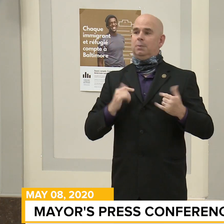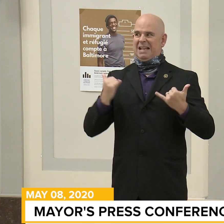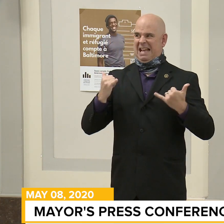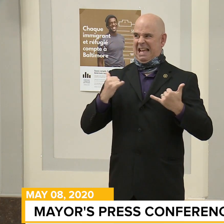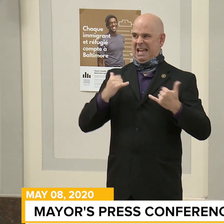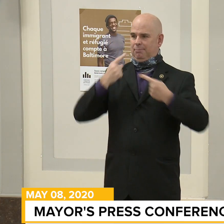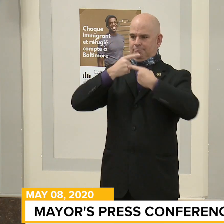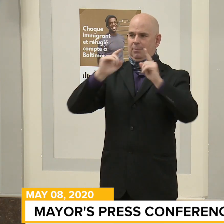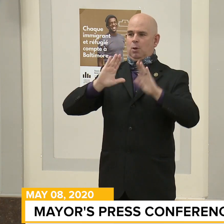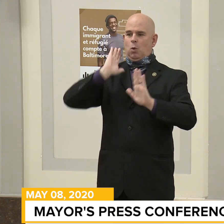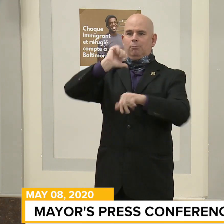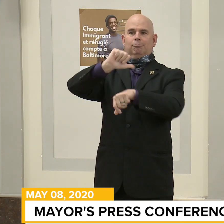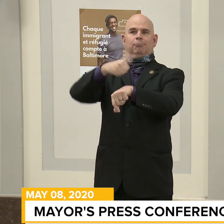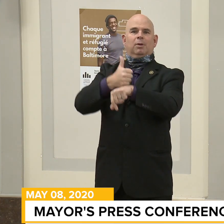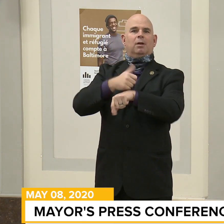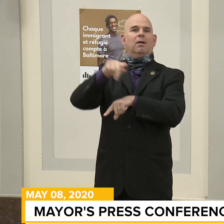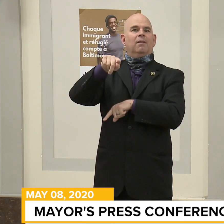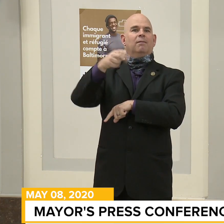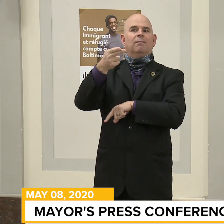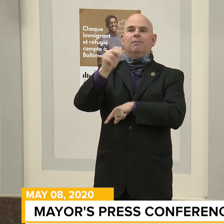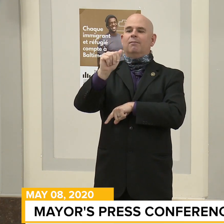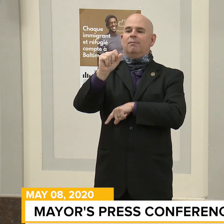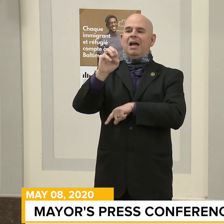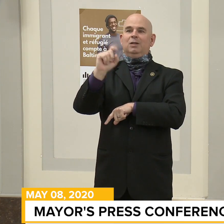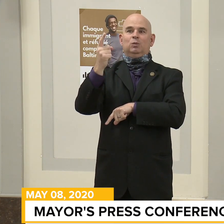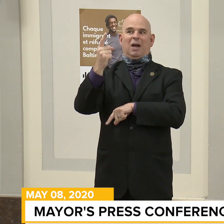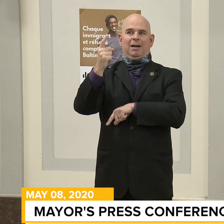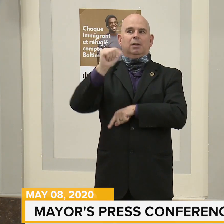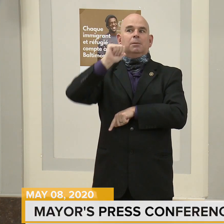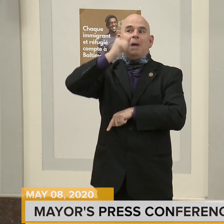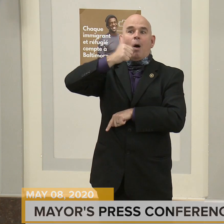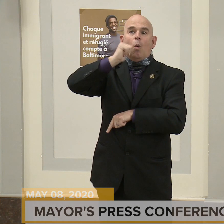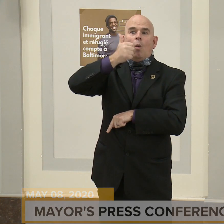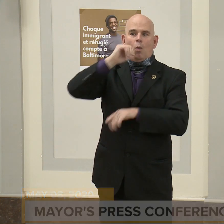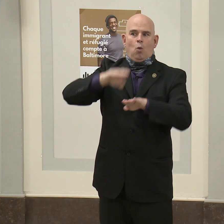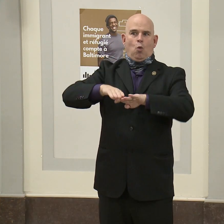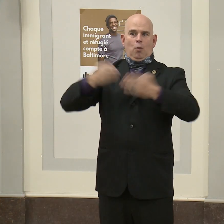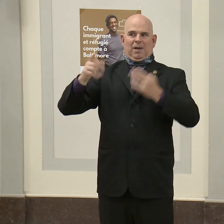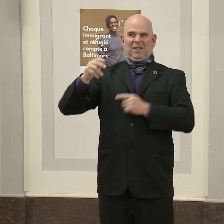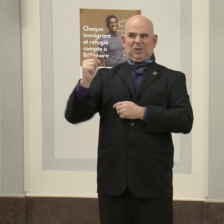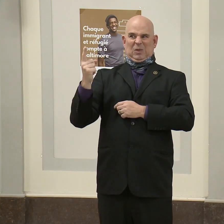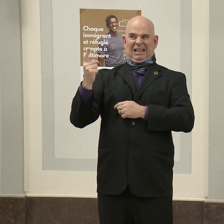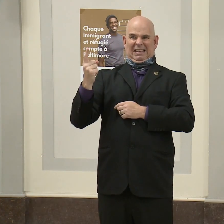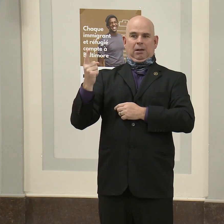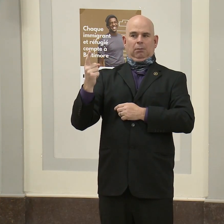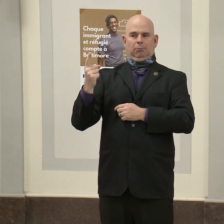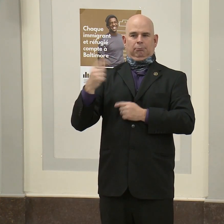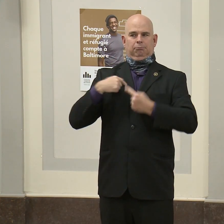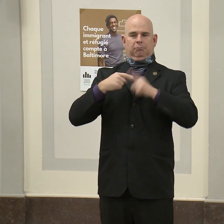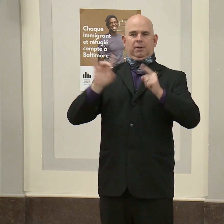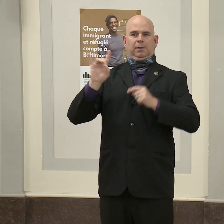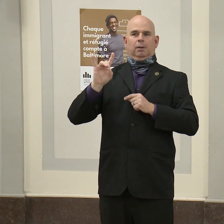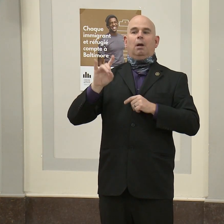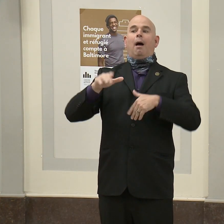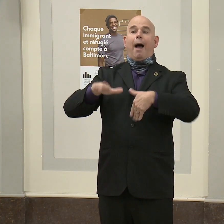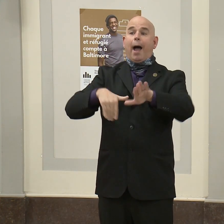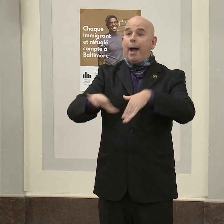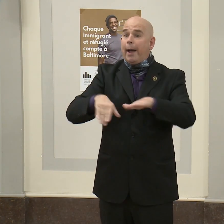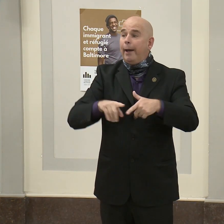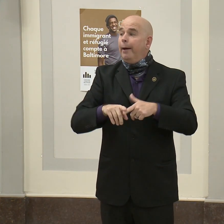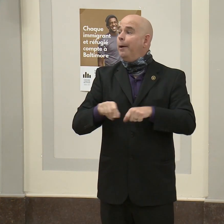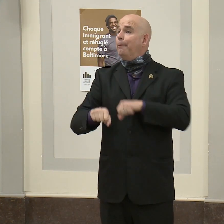reservoirs beginning at 8 a.m. on Saturday, May the 9th. Hiking, biking,